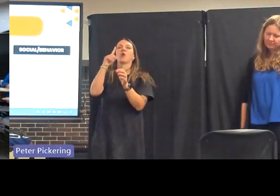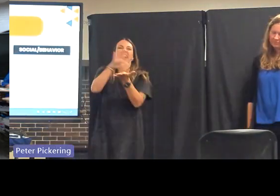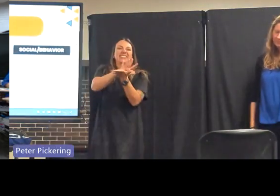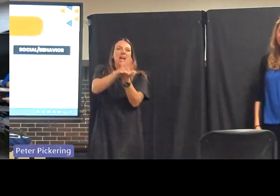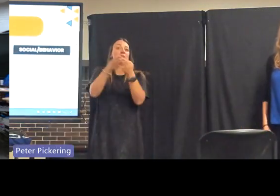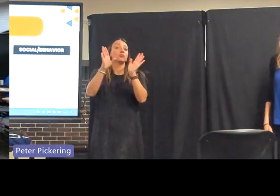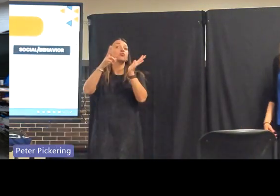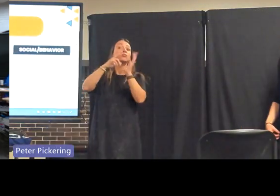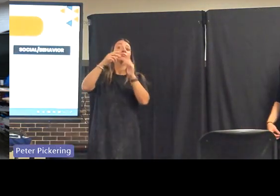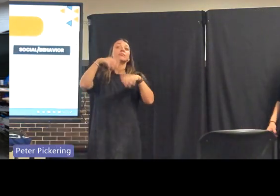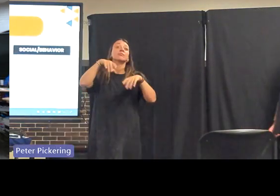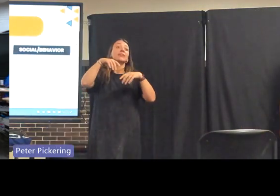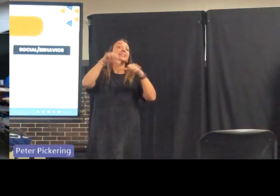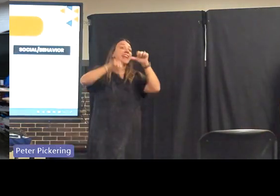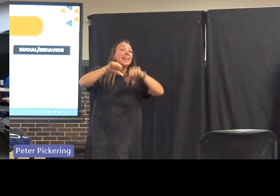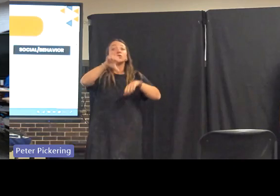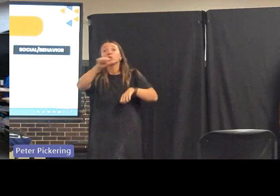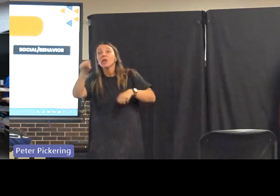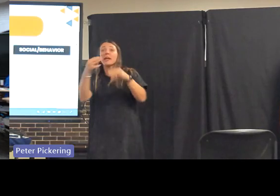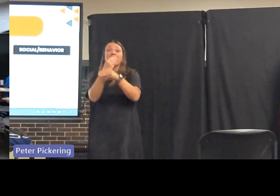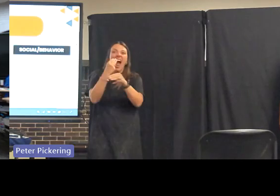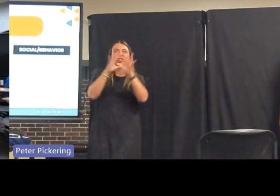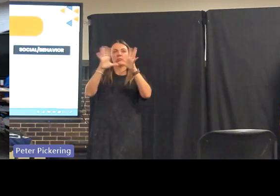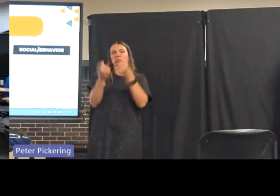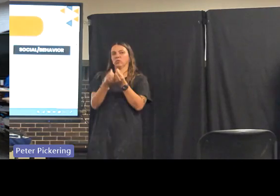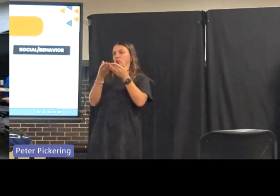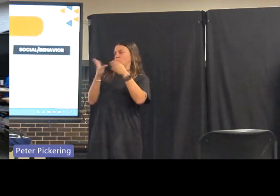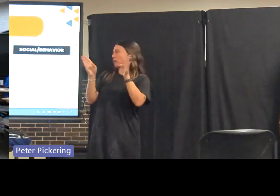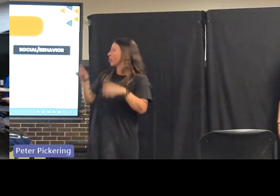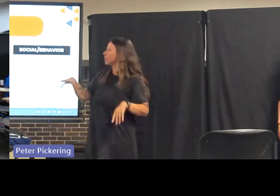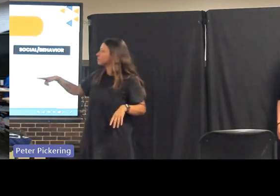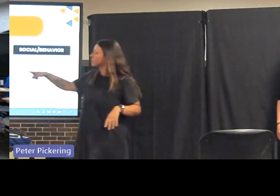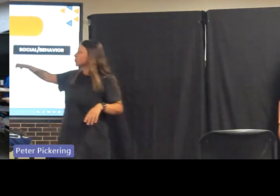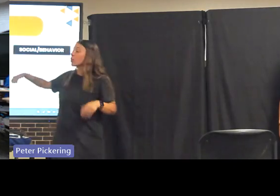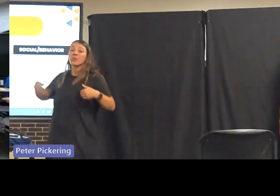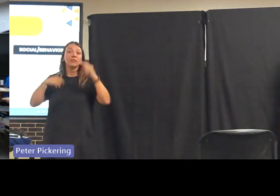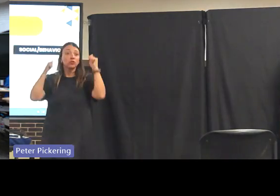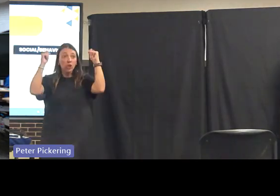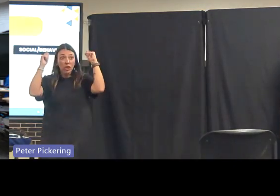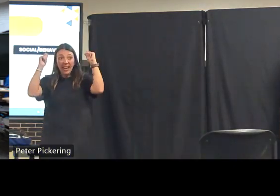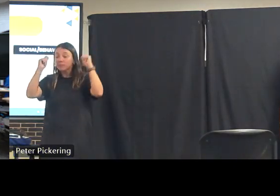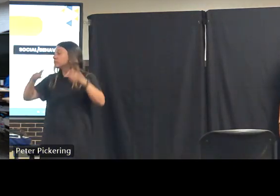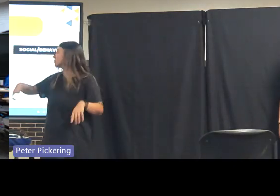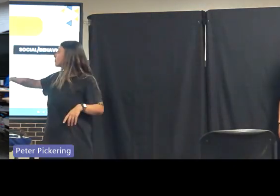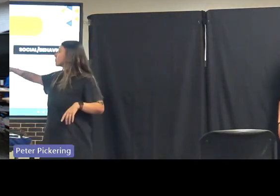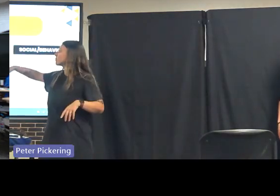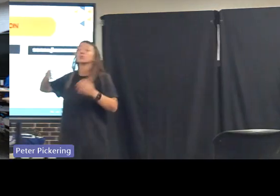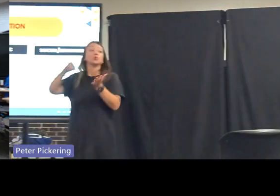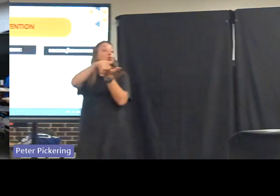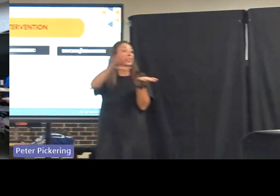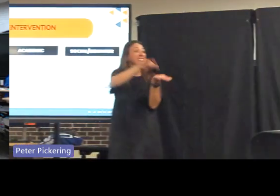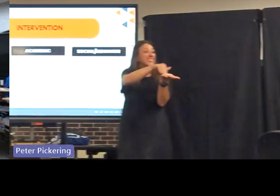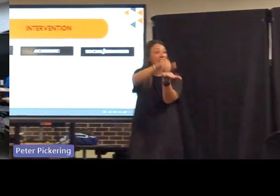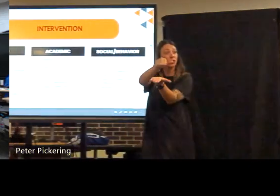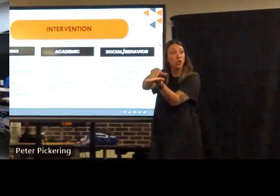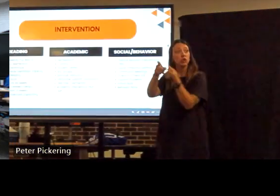So this is a little bit more about our academic interventions. We have